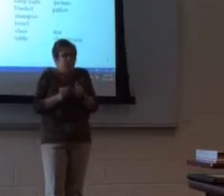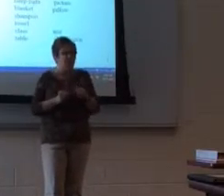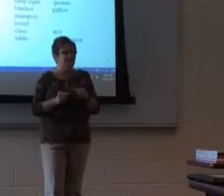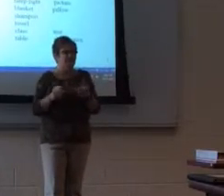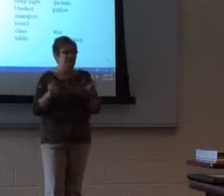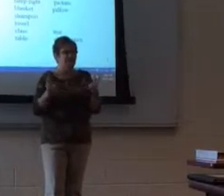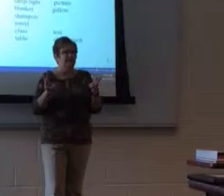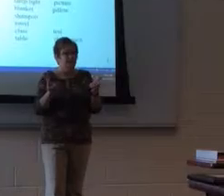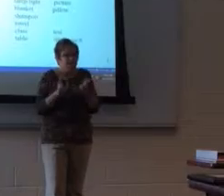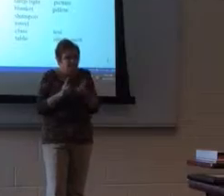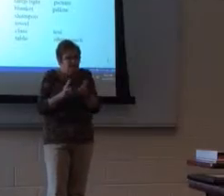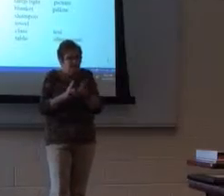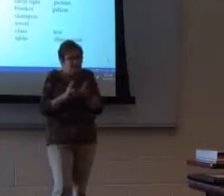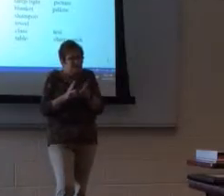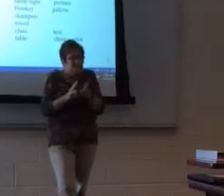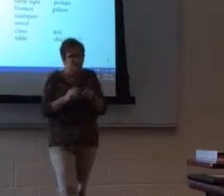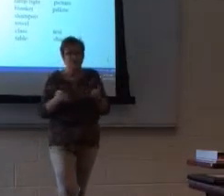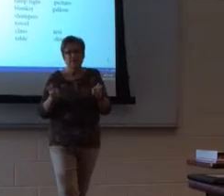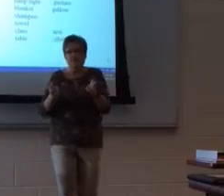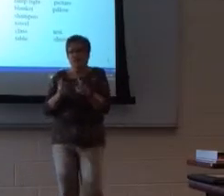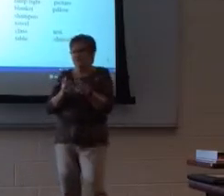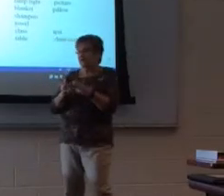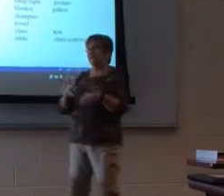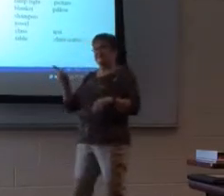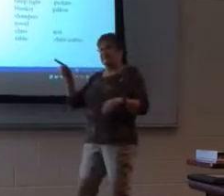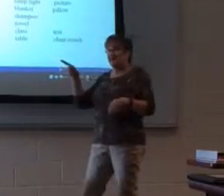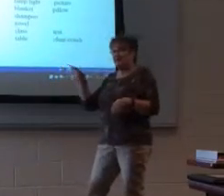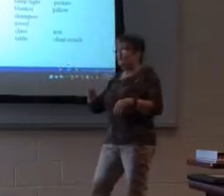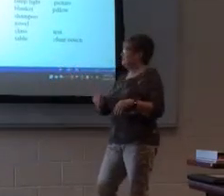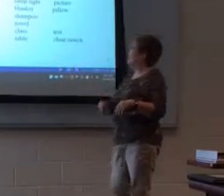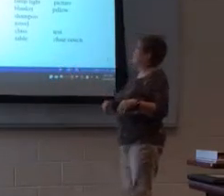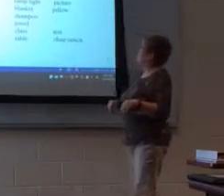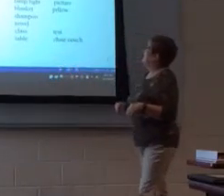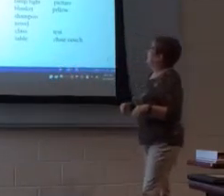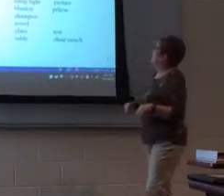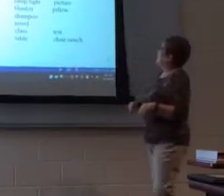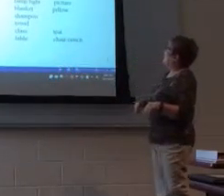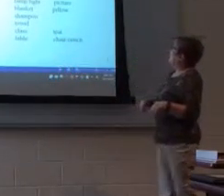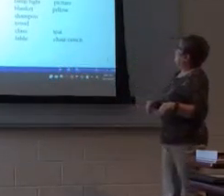cold outside. Winter. Winter, but it's not at all.